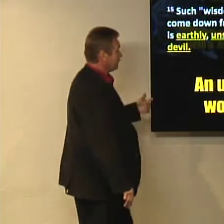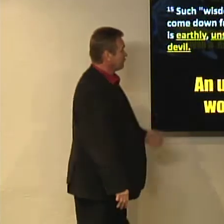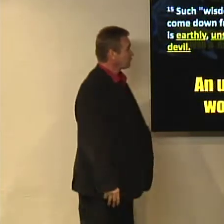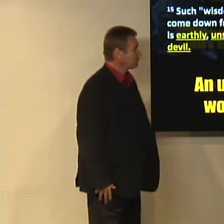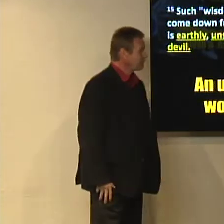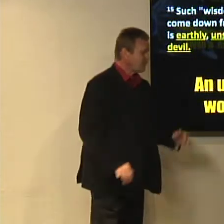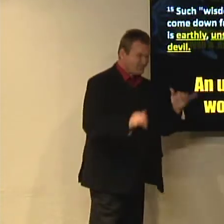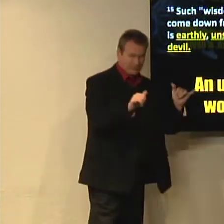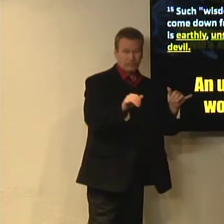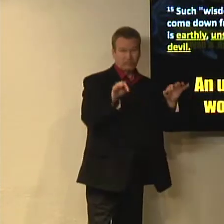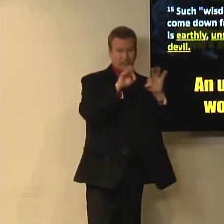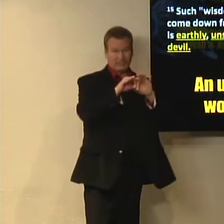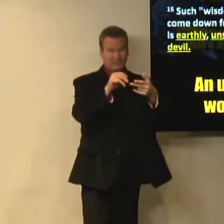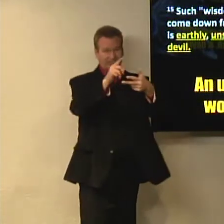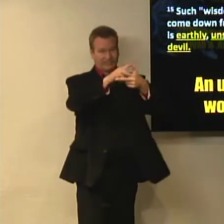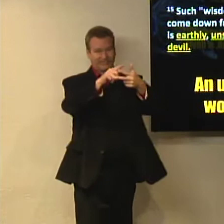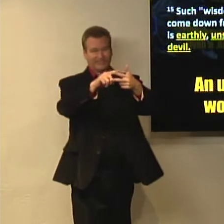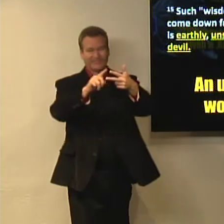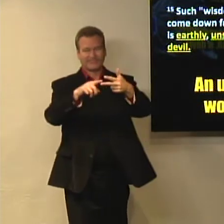heavenly wisdom and God's wisdom.